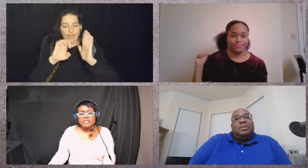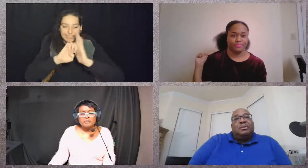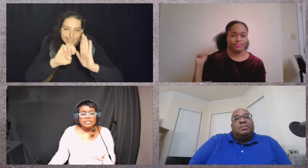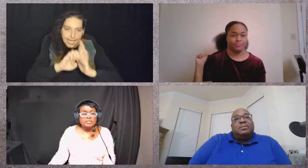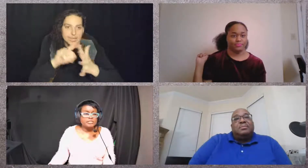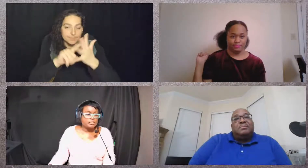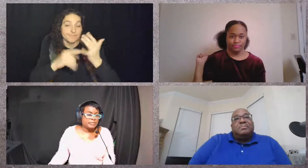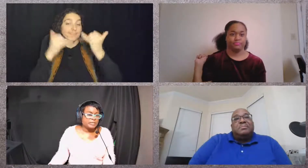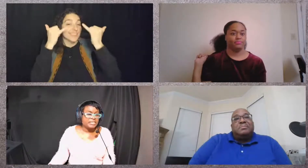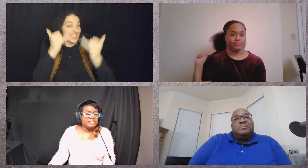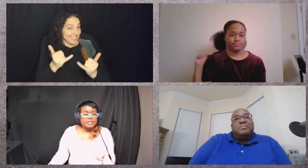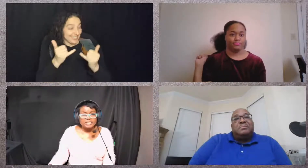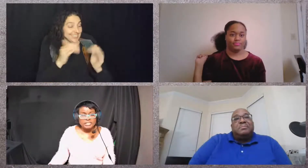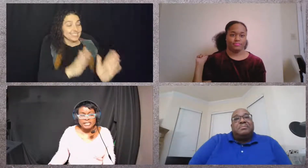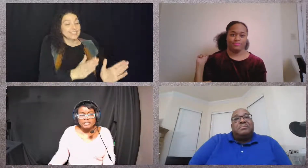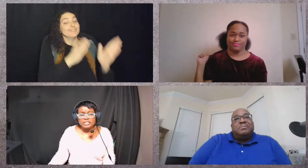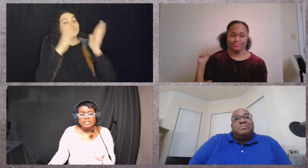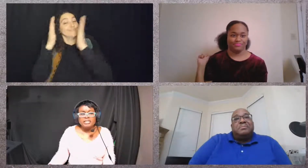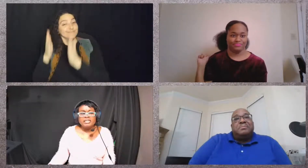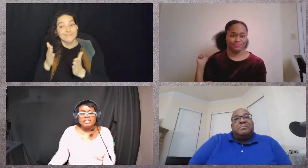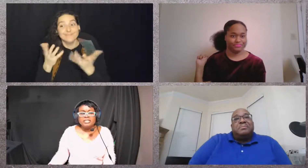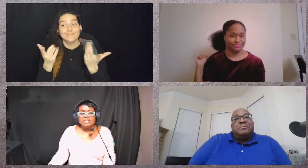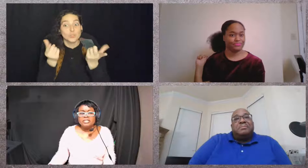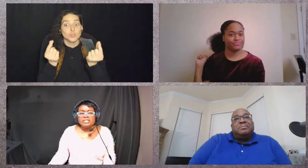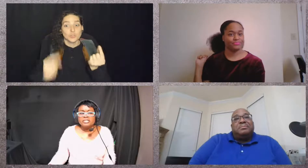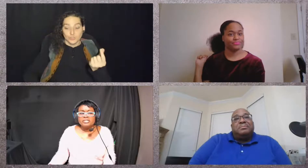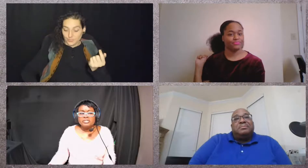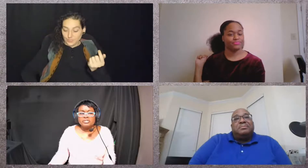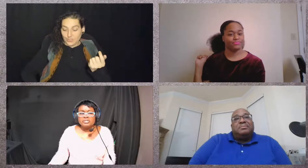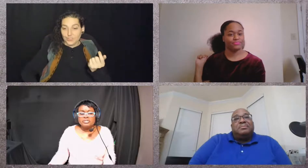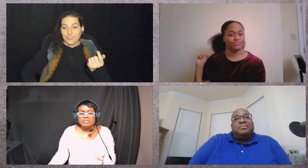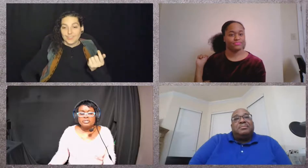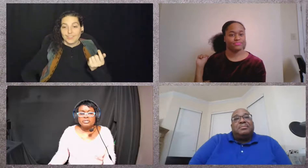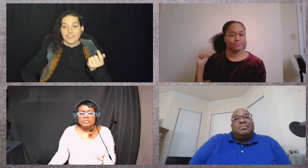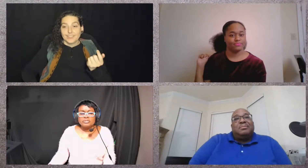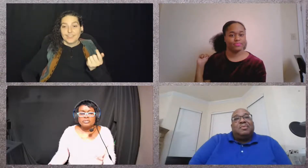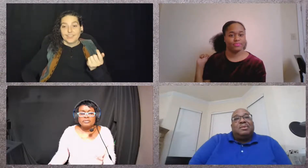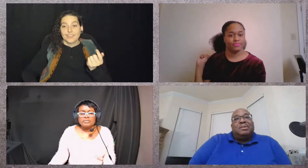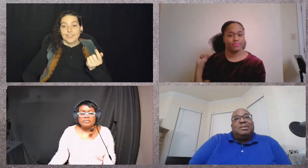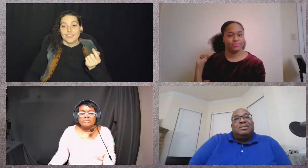So you've already explained your experience and your education.